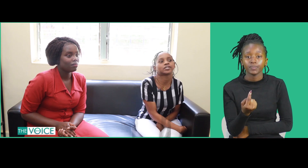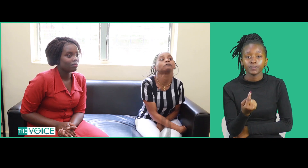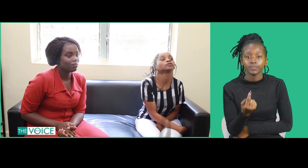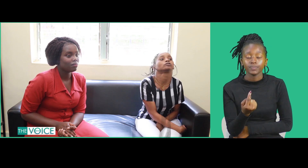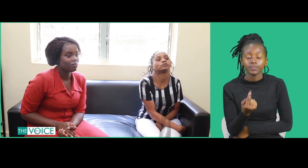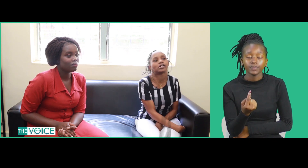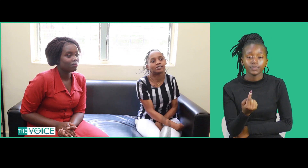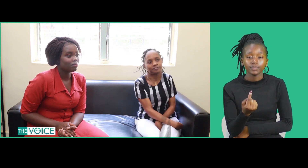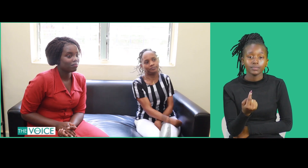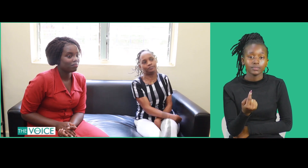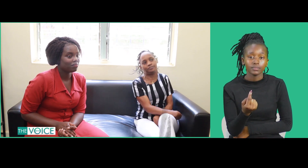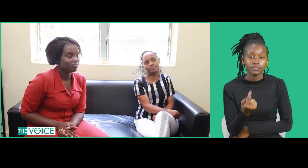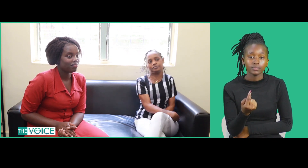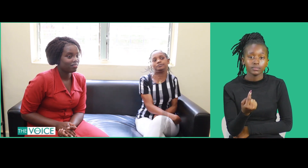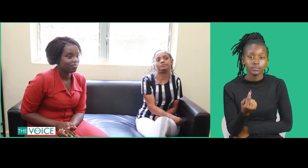and accept who you are.